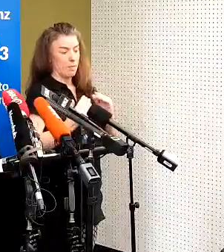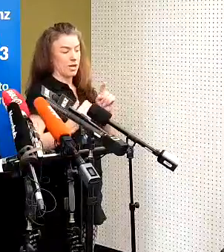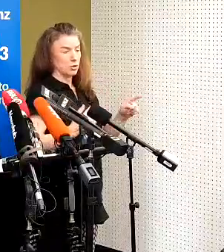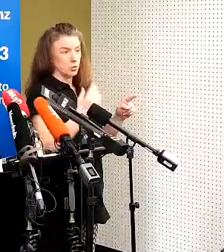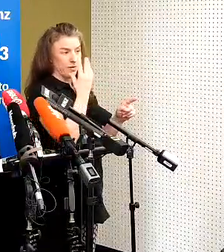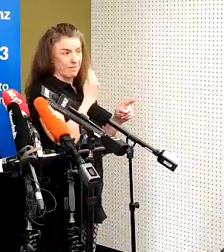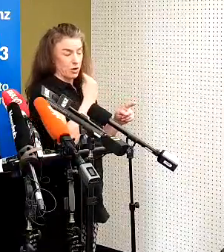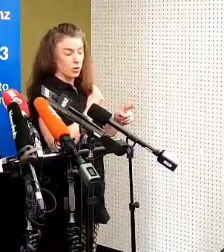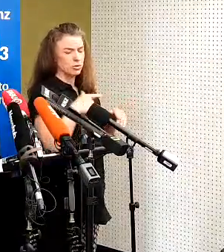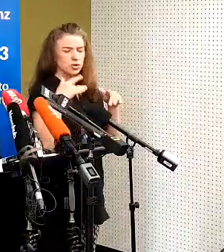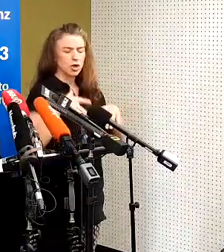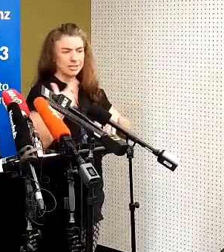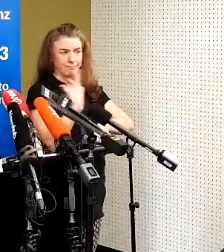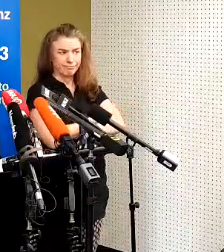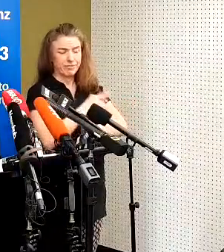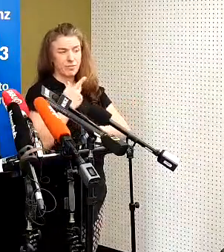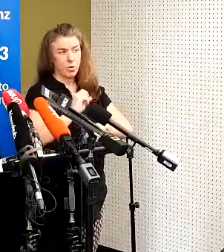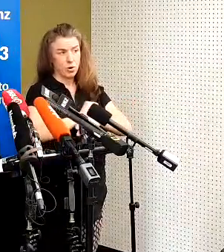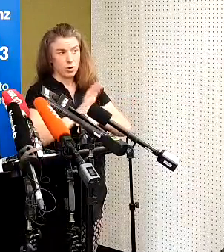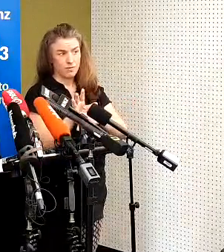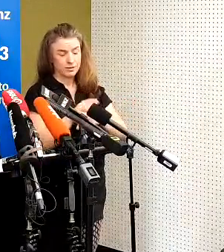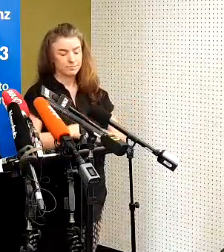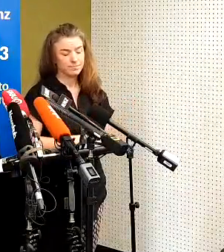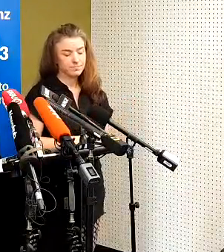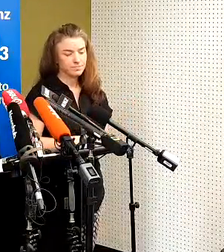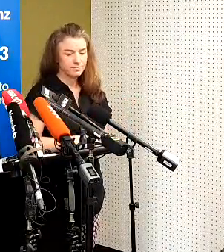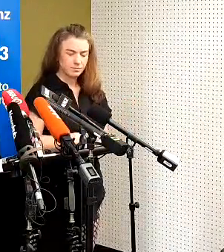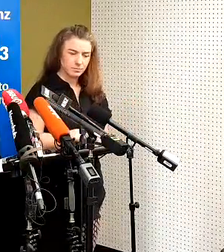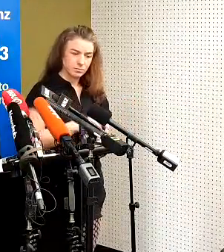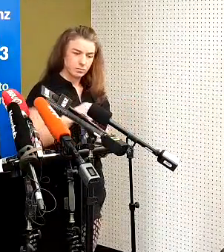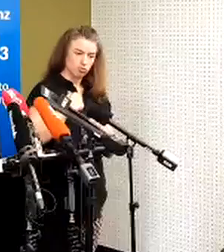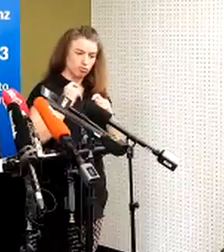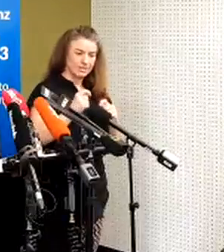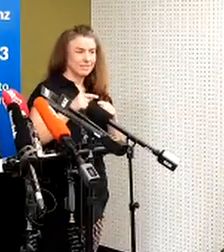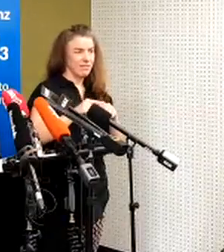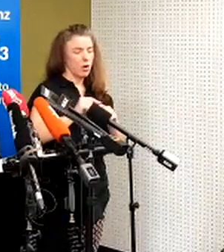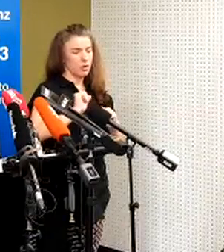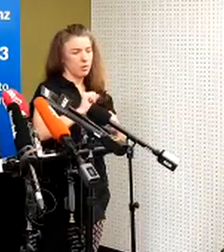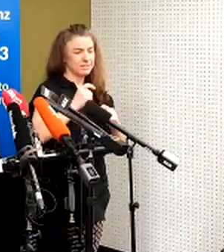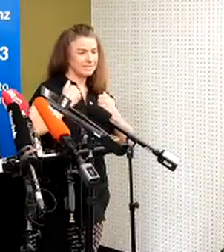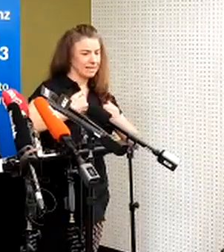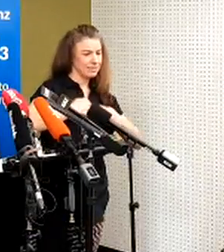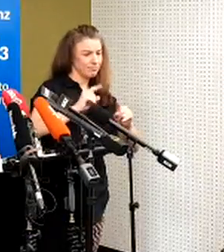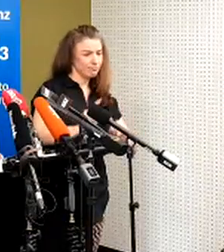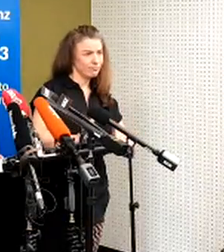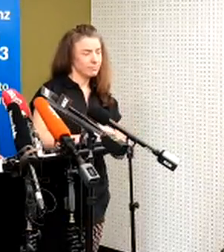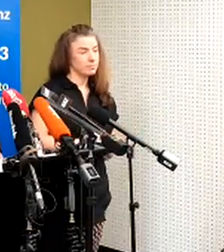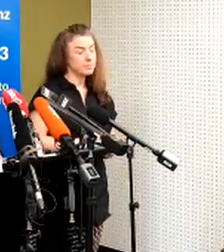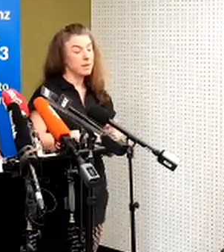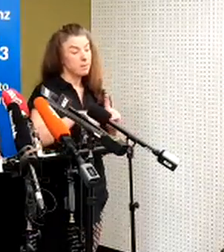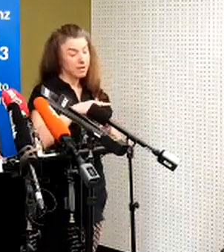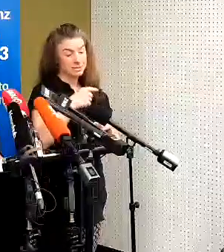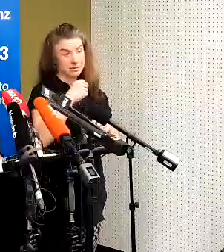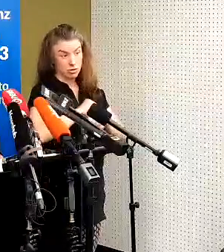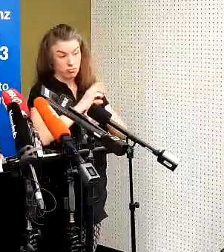or therapeutics as yet. We treat people according to the symptoms they have, and it can be contained, which is why we